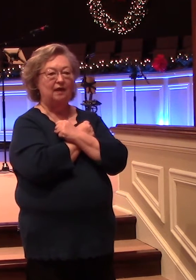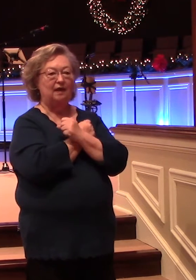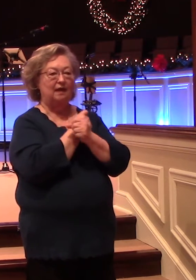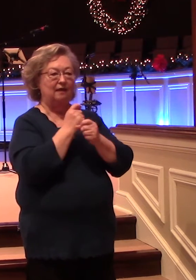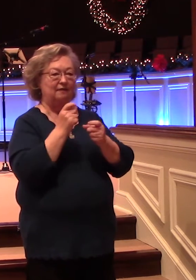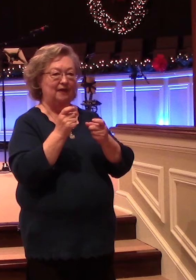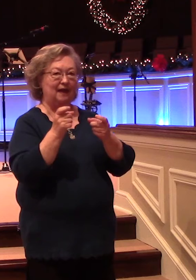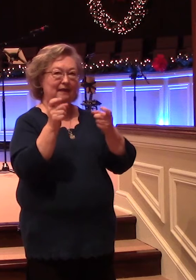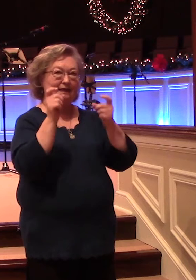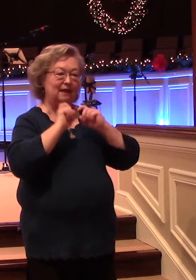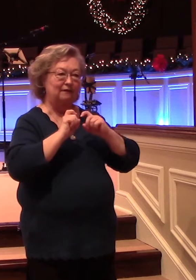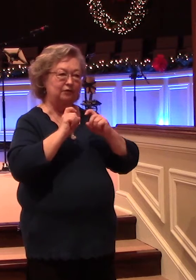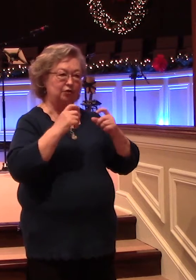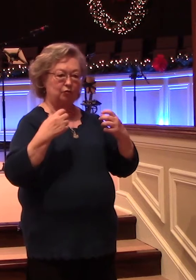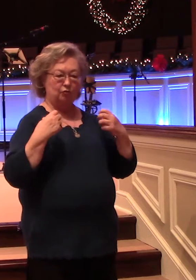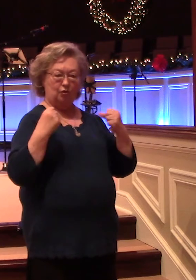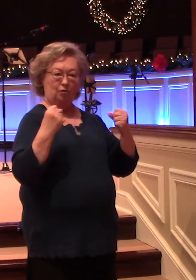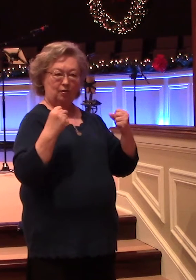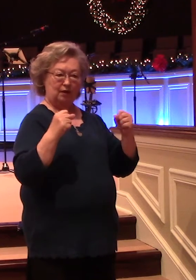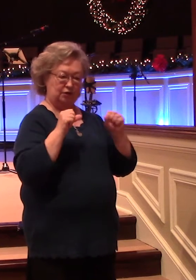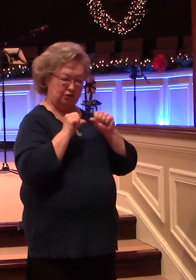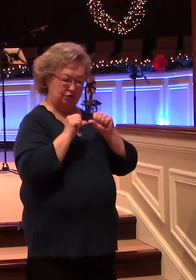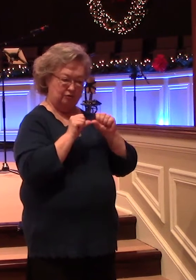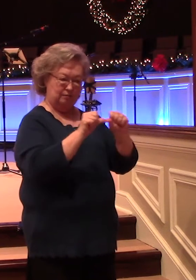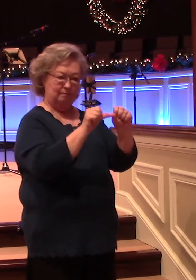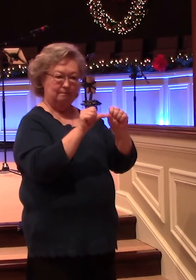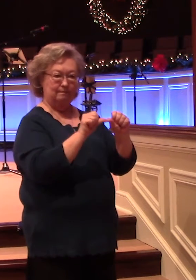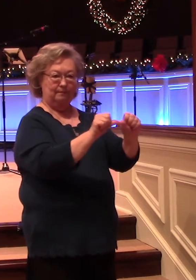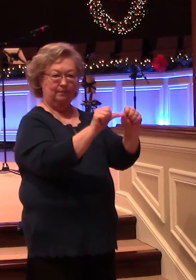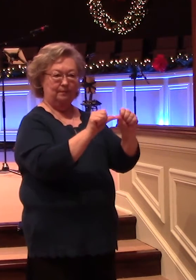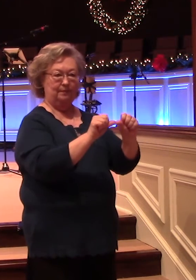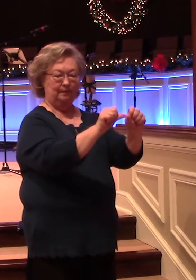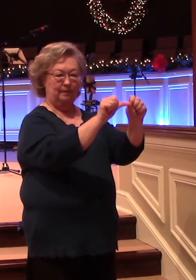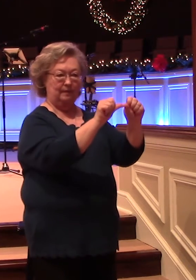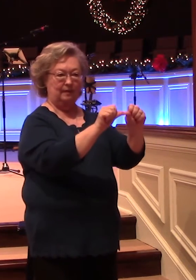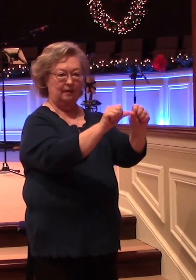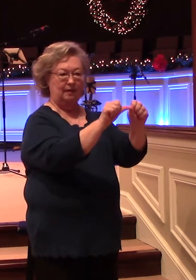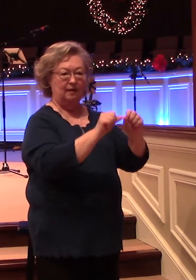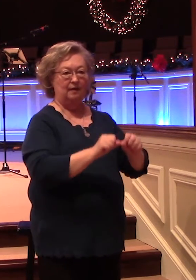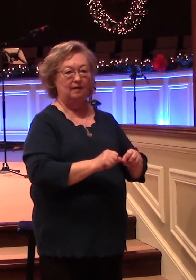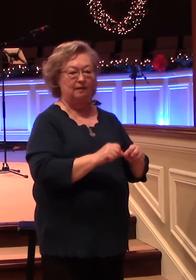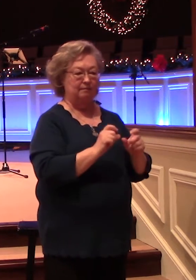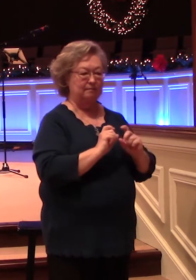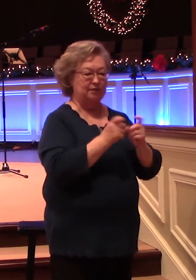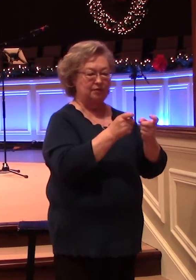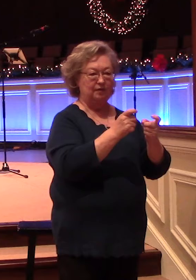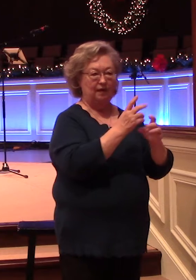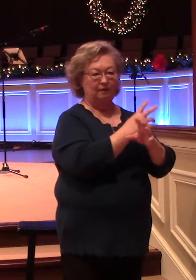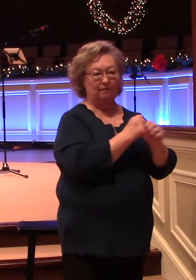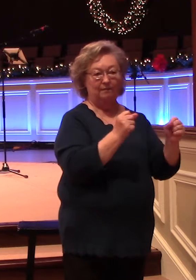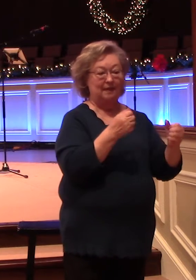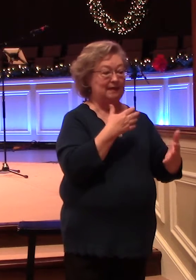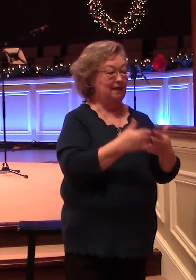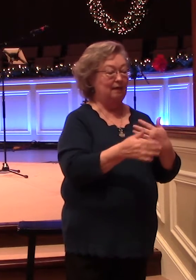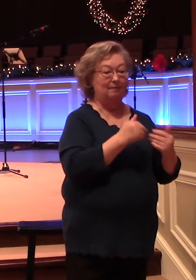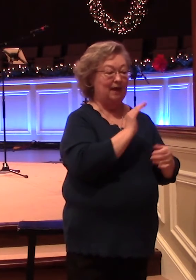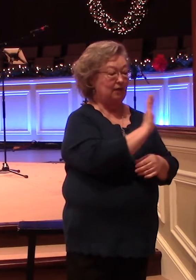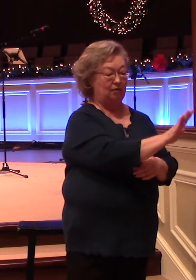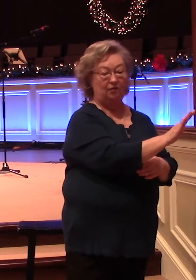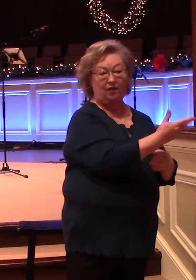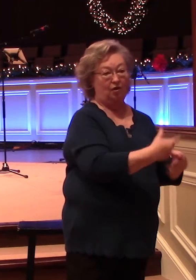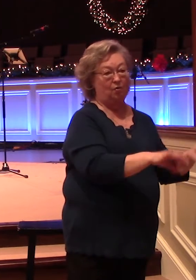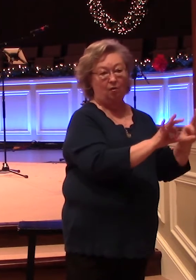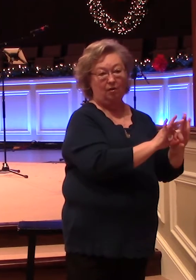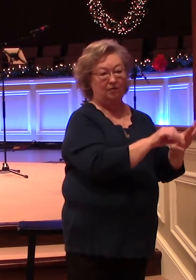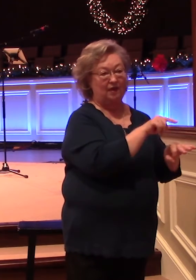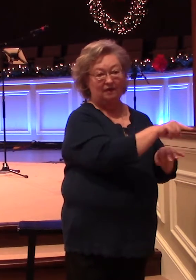courage to call forth redemption, regardless of their worth. They don't deserve it.